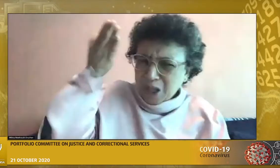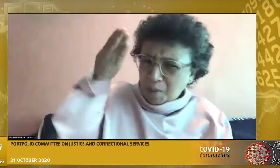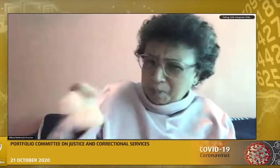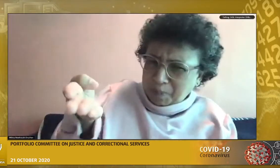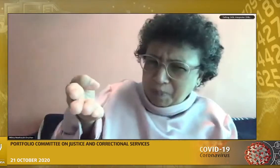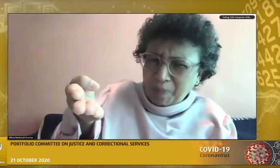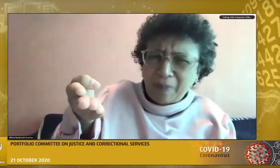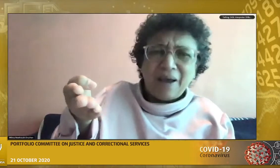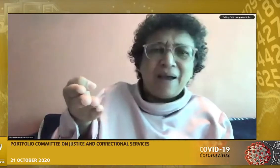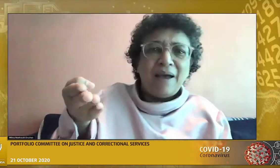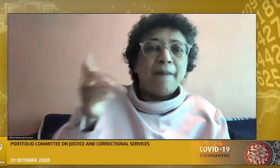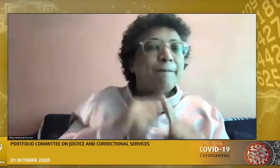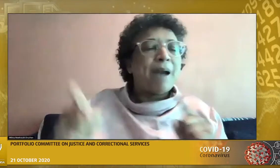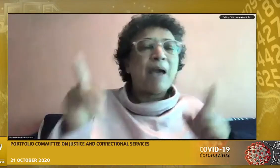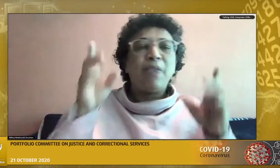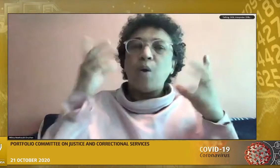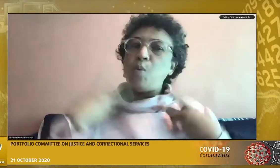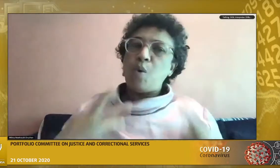of